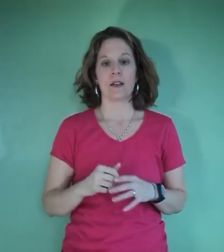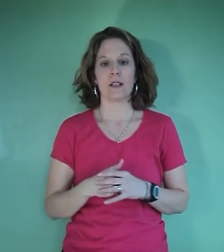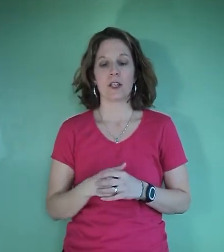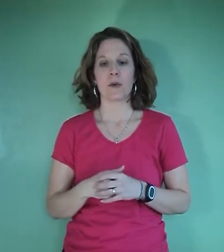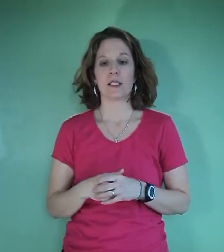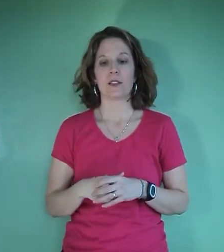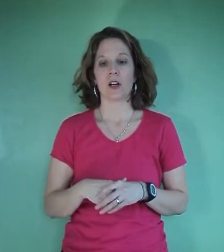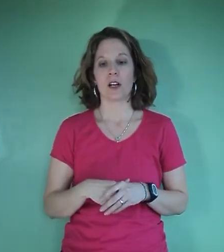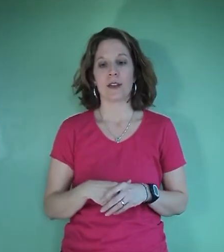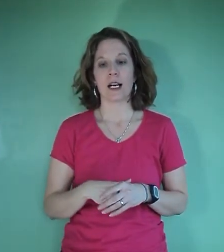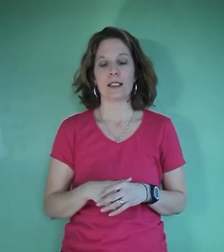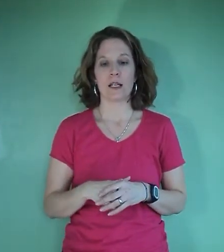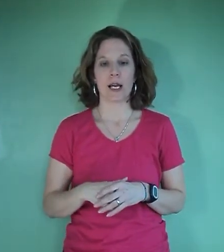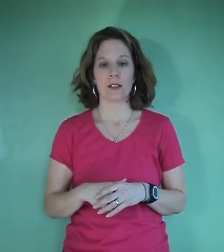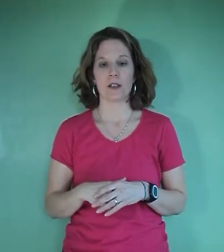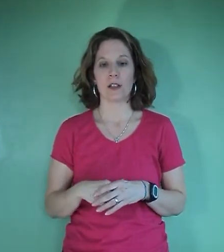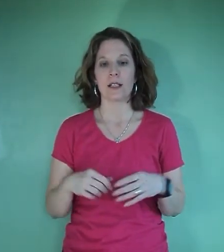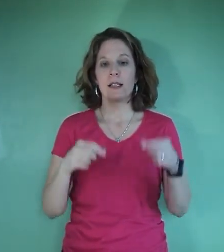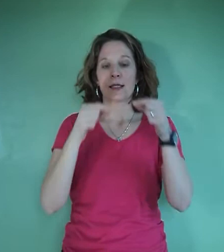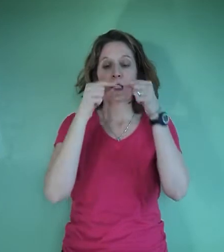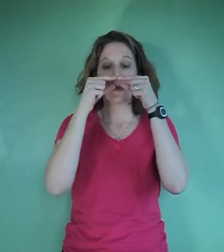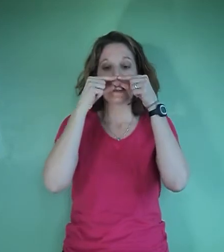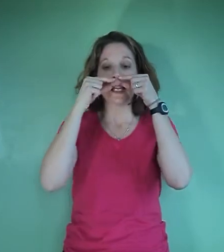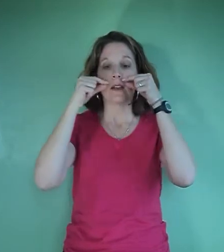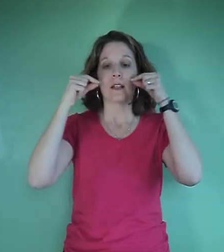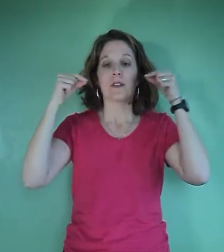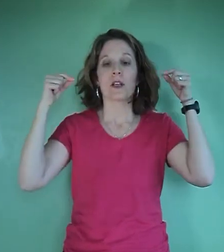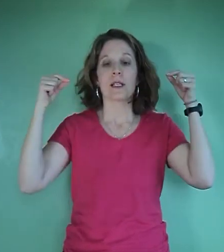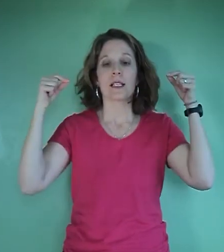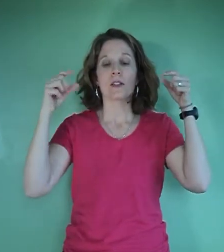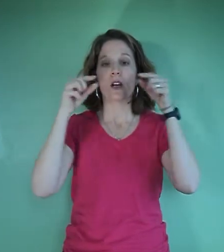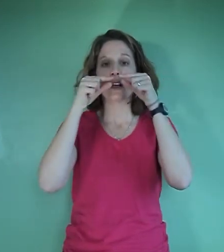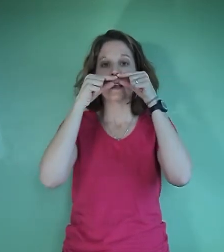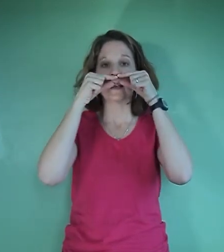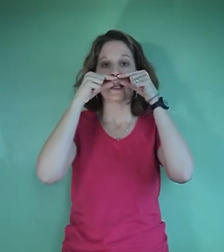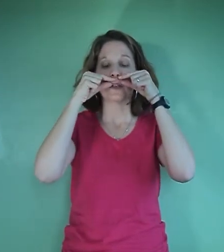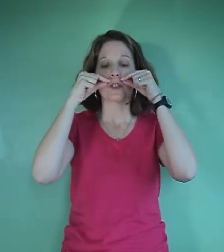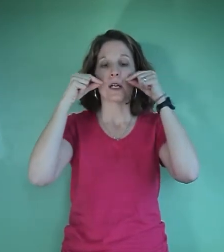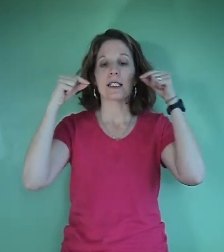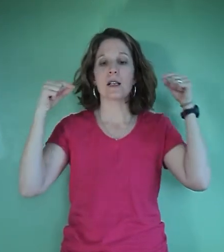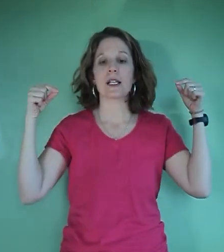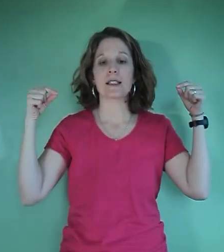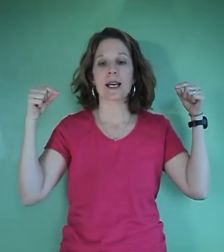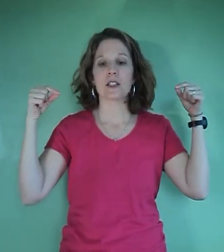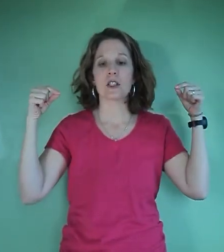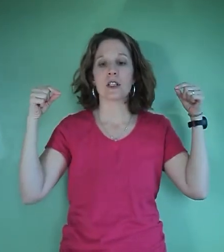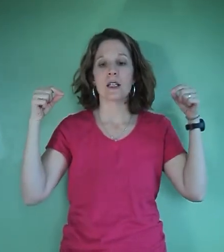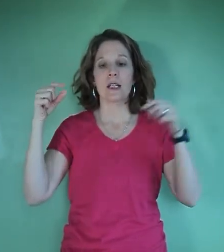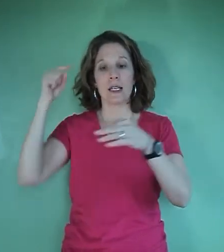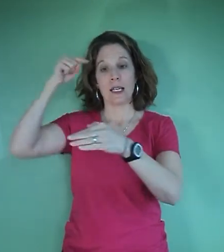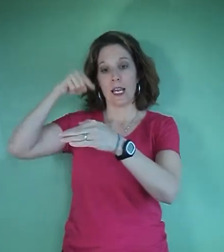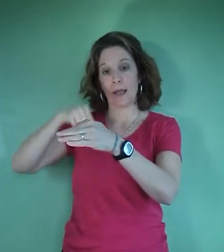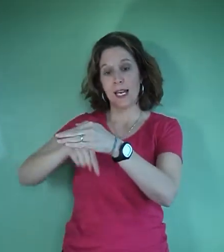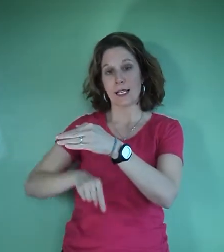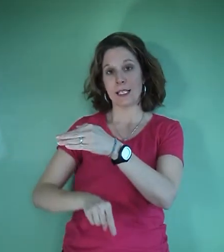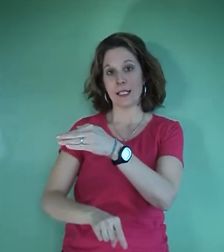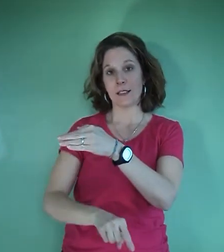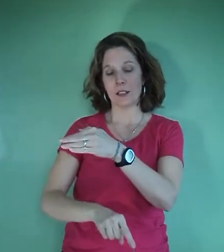of the USSR and the Katyn Massacre. It's going to be Stalin of the USSR, kind of like you're tracing a mustache. And the Katyn,